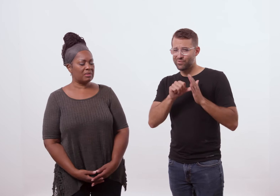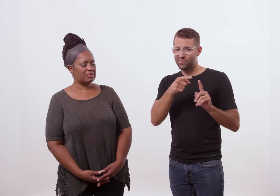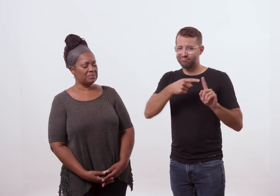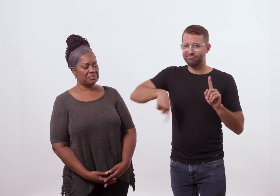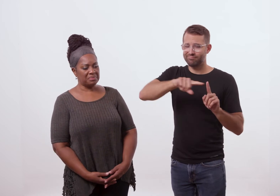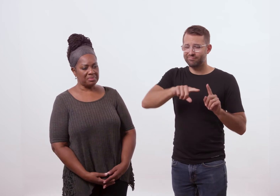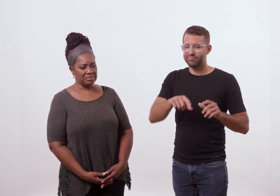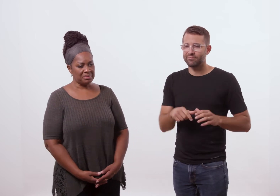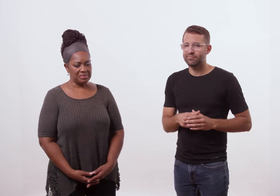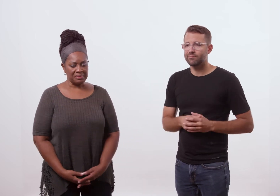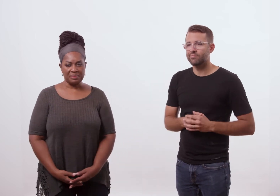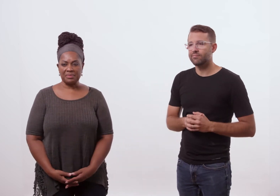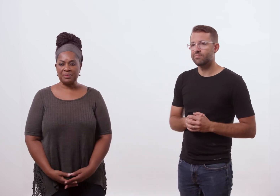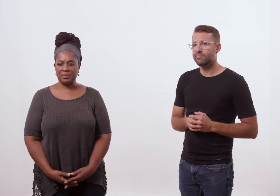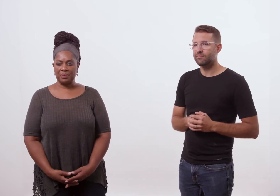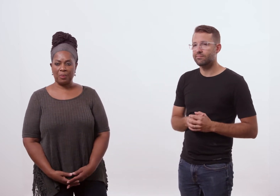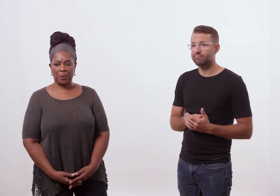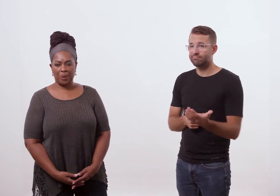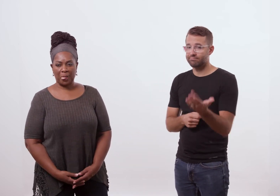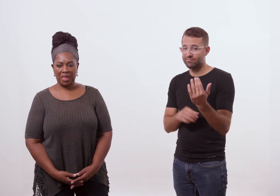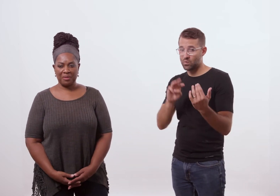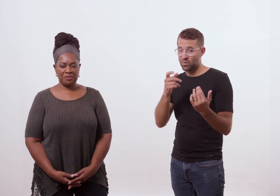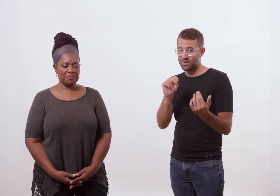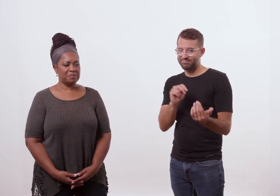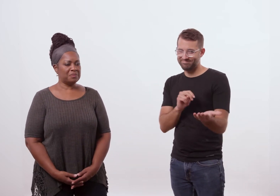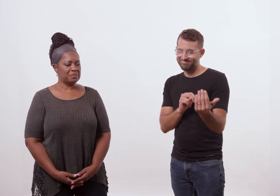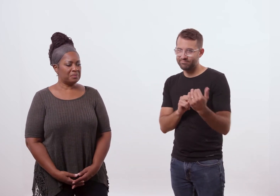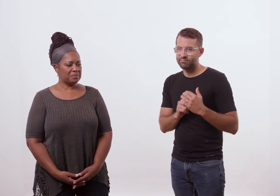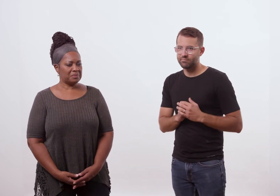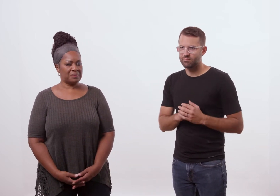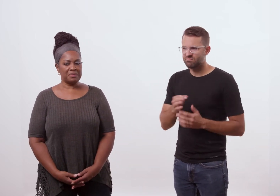weapon. Let's have the pig poker. You dare?